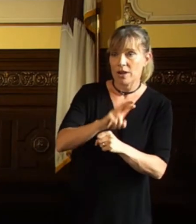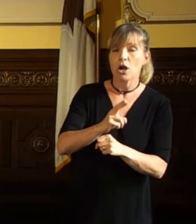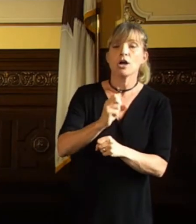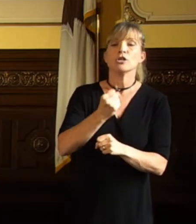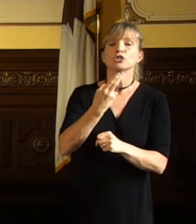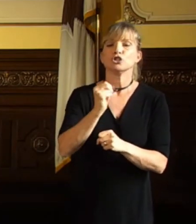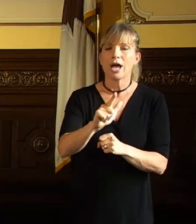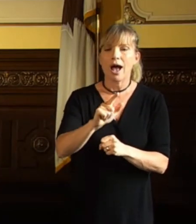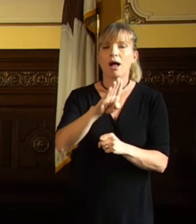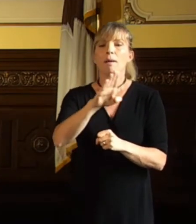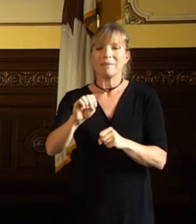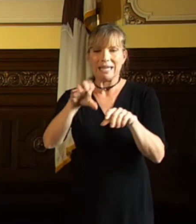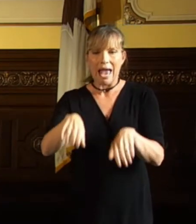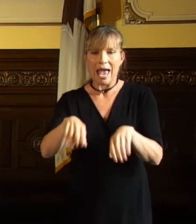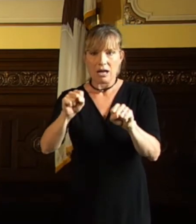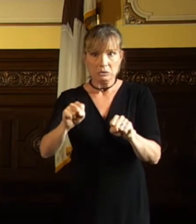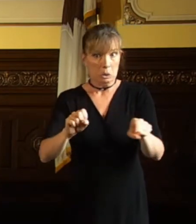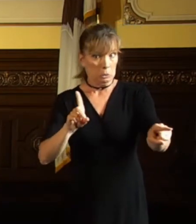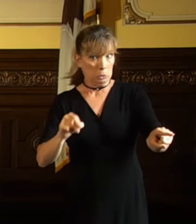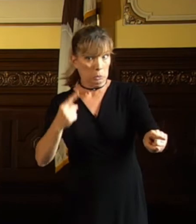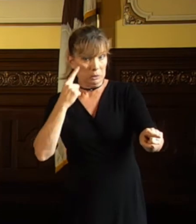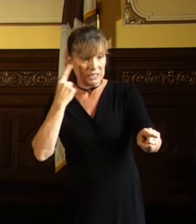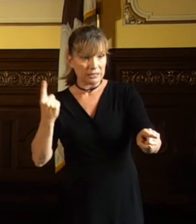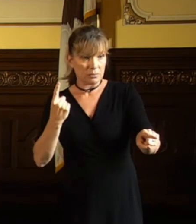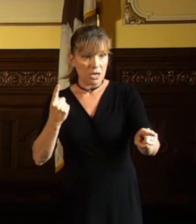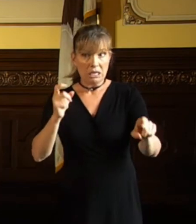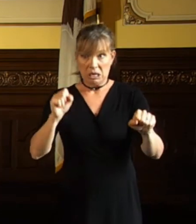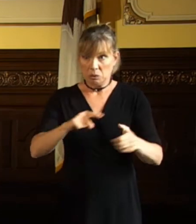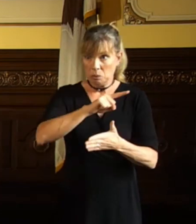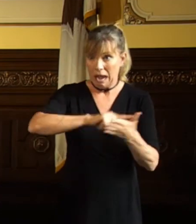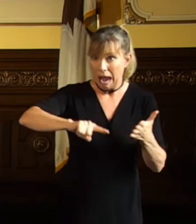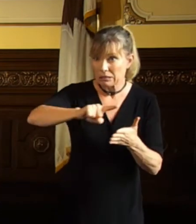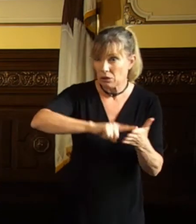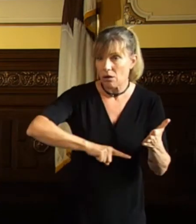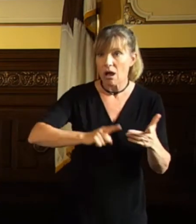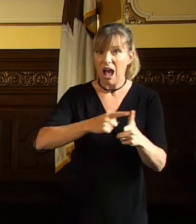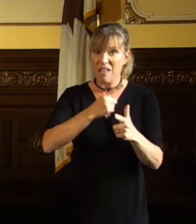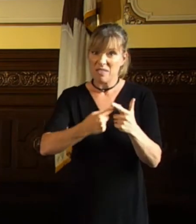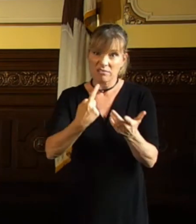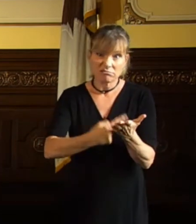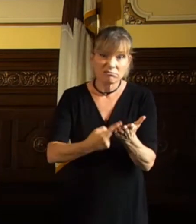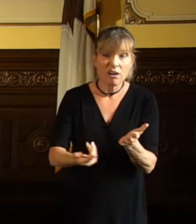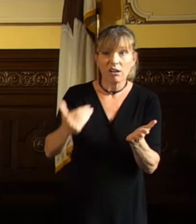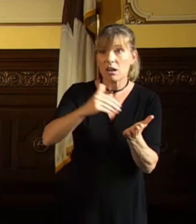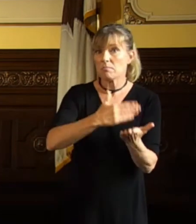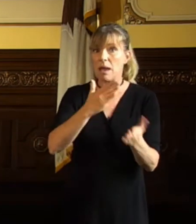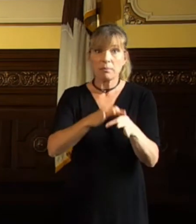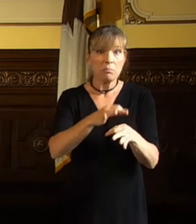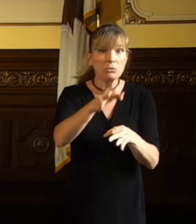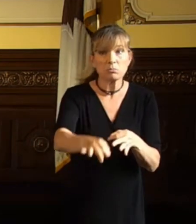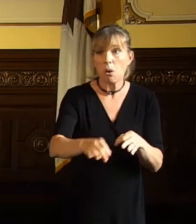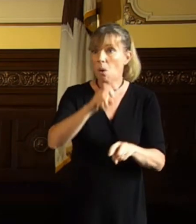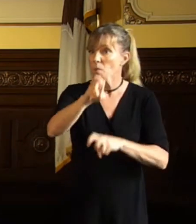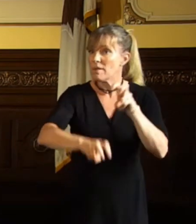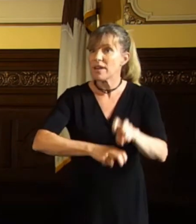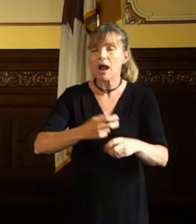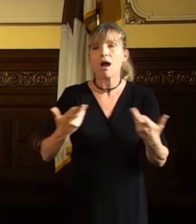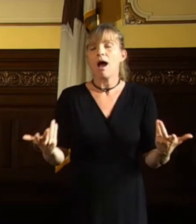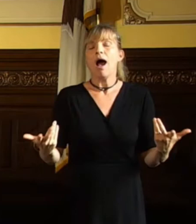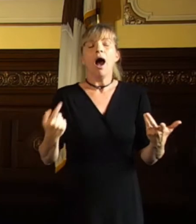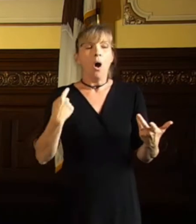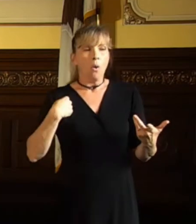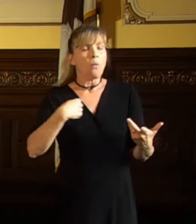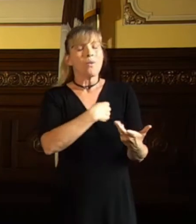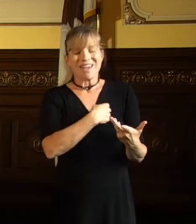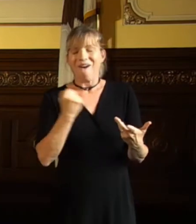be held. So do you think it would be something, you may cancel it, but then revisit it and see if we can postpone it or something to that effect? I think all of